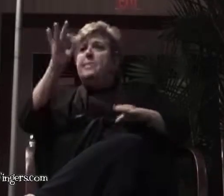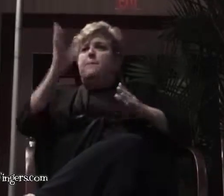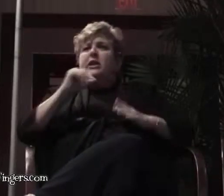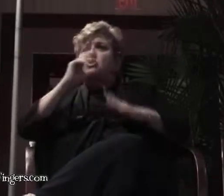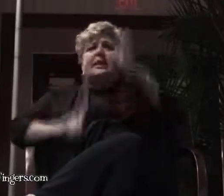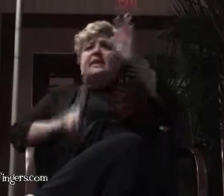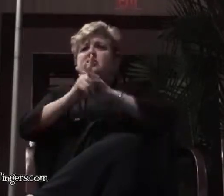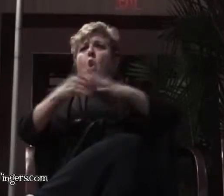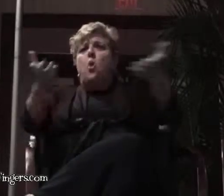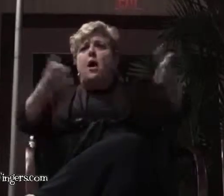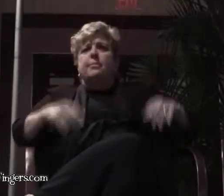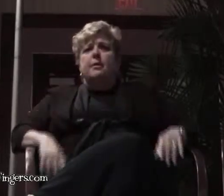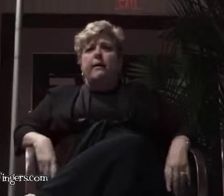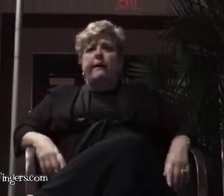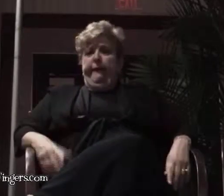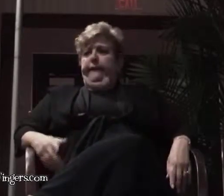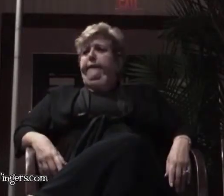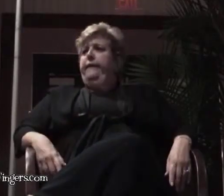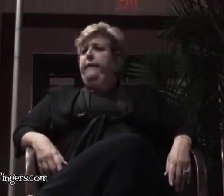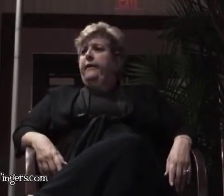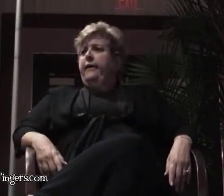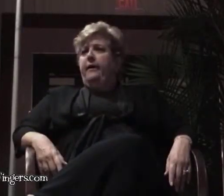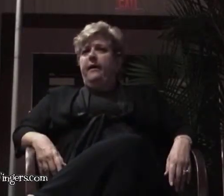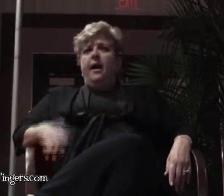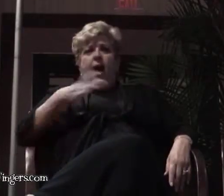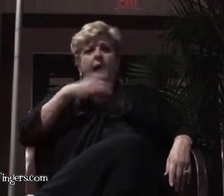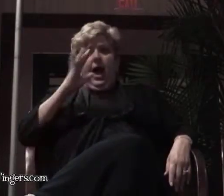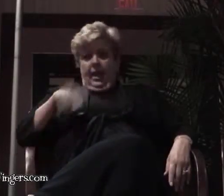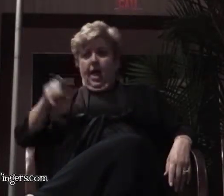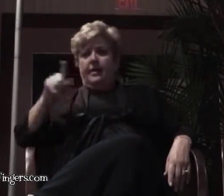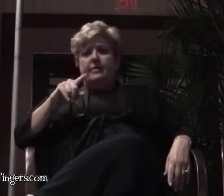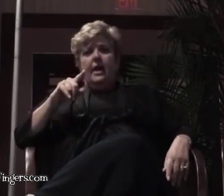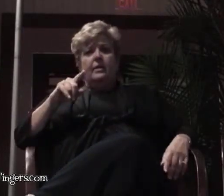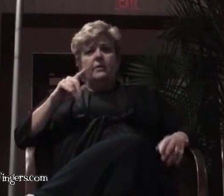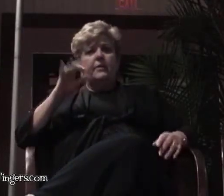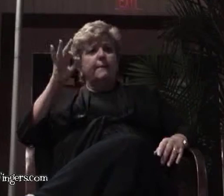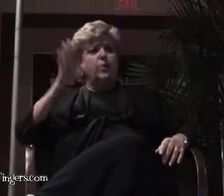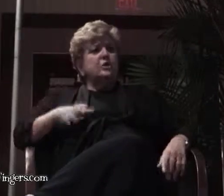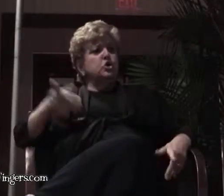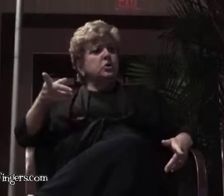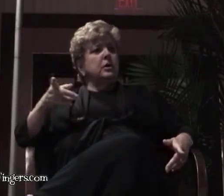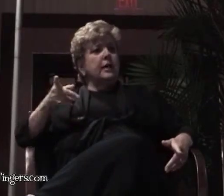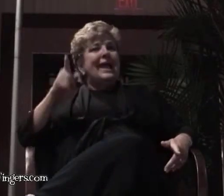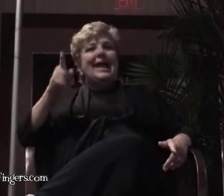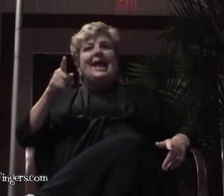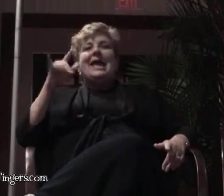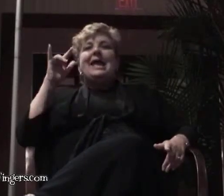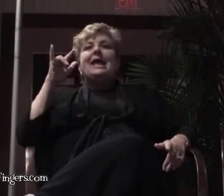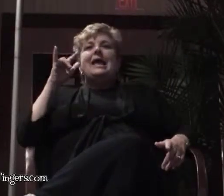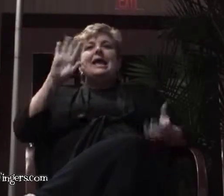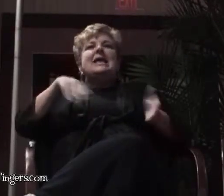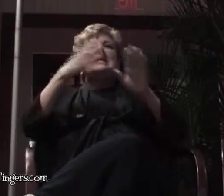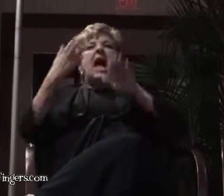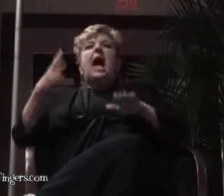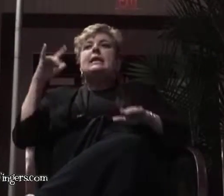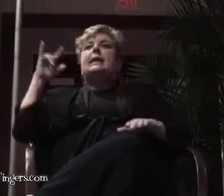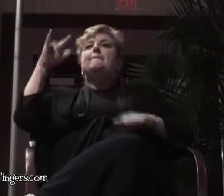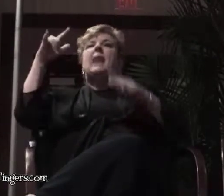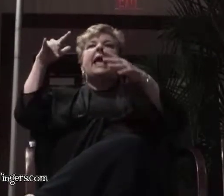I liked him. He died in a plane crash coming home the night before. Where was God for him? Where